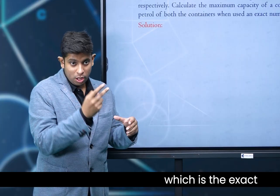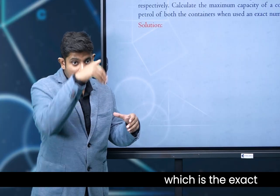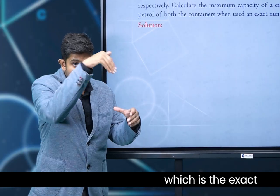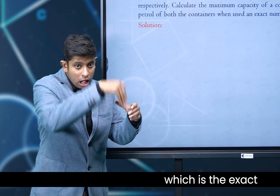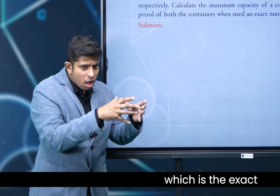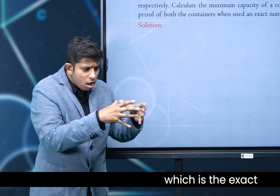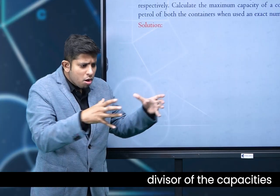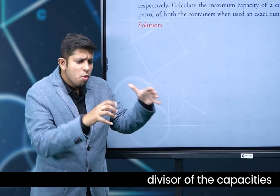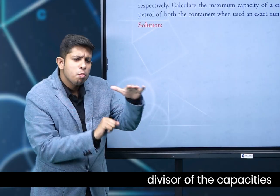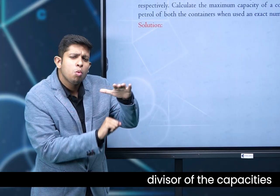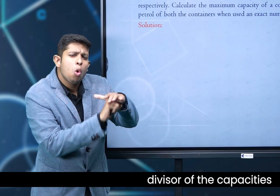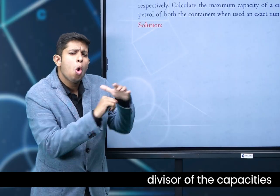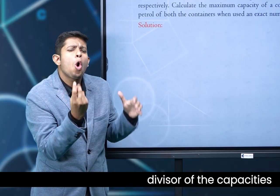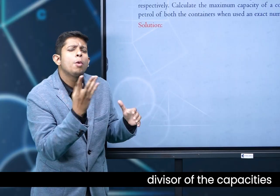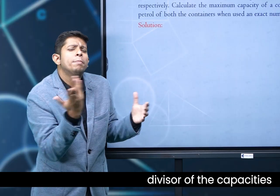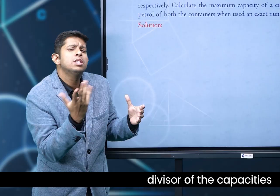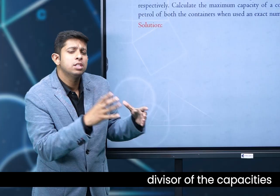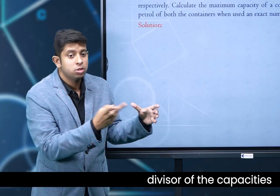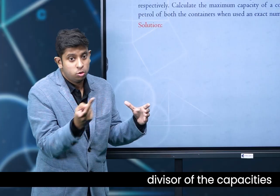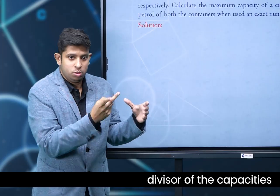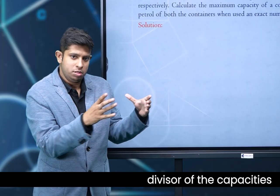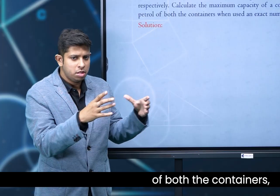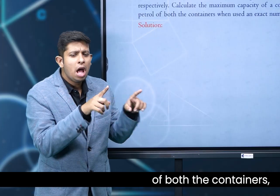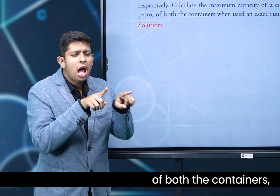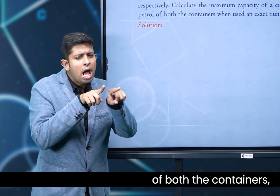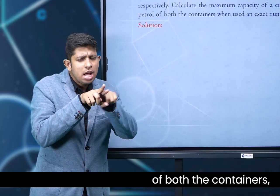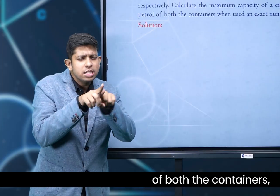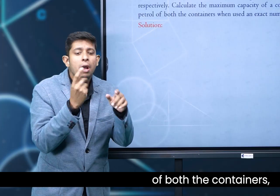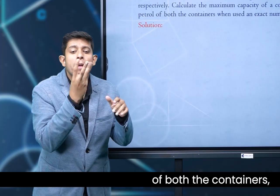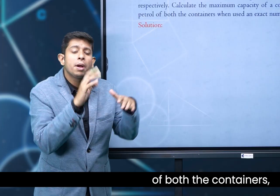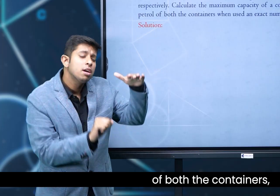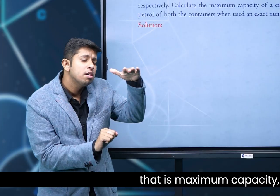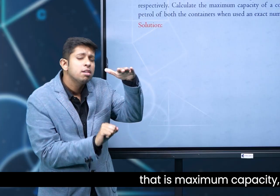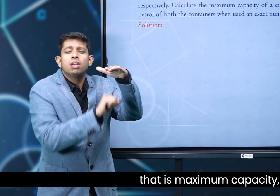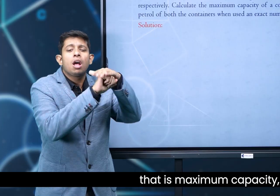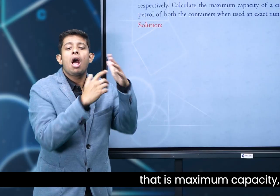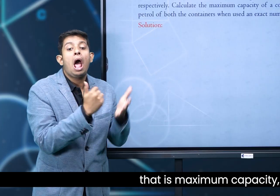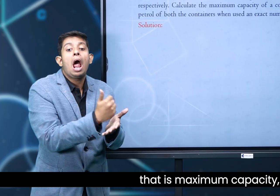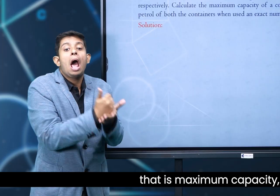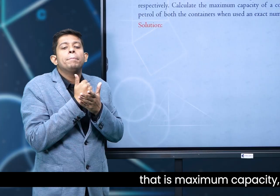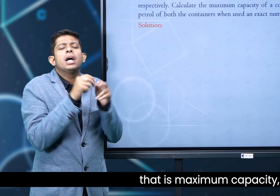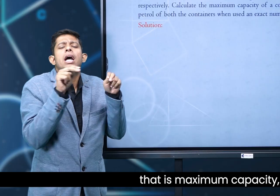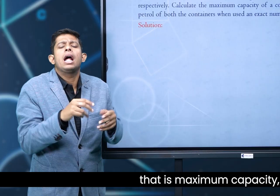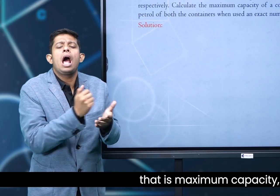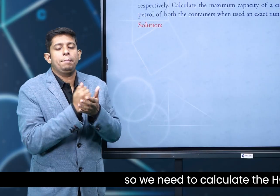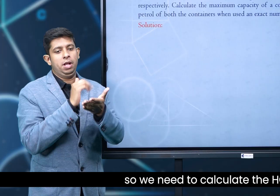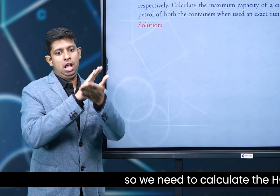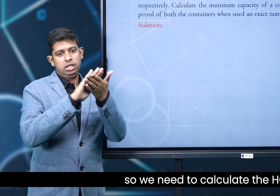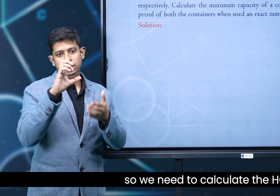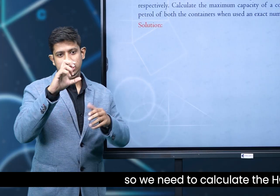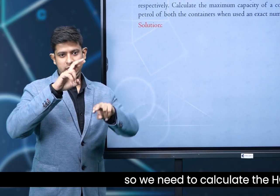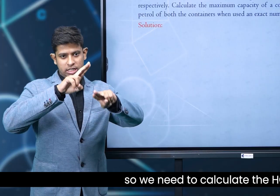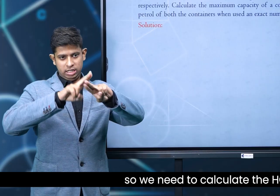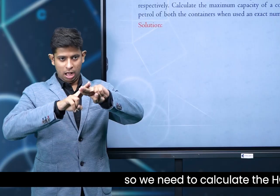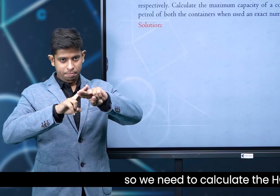the exact divisor of the capacities of both the containers, that is maximum capacity. So we need to calculate the